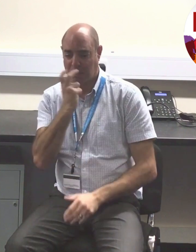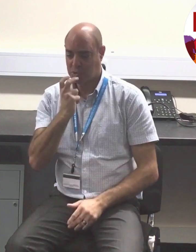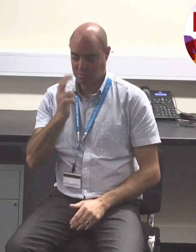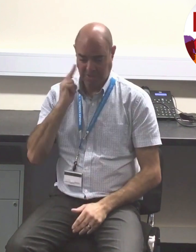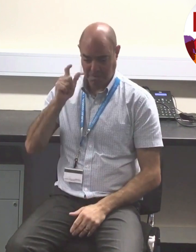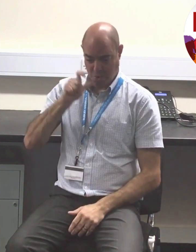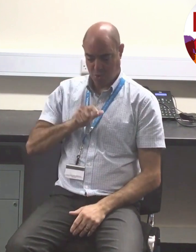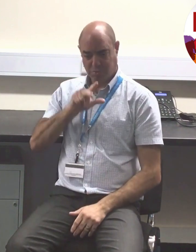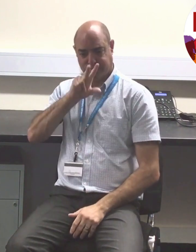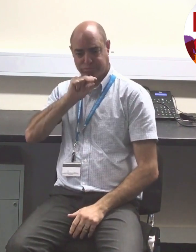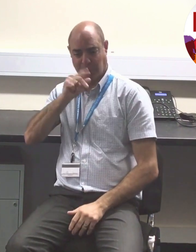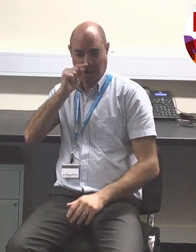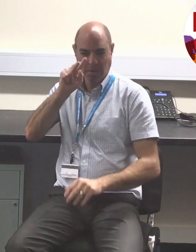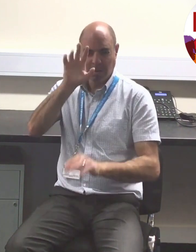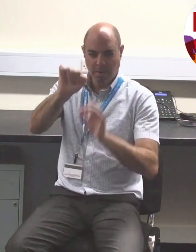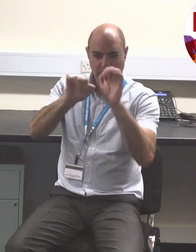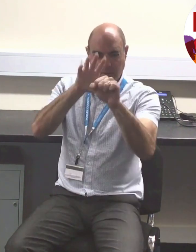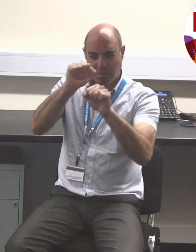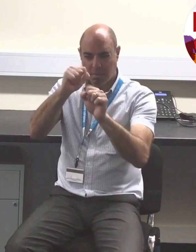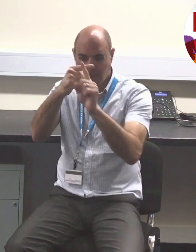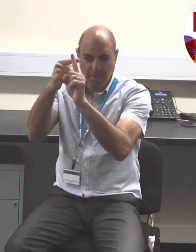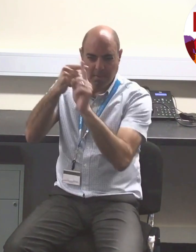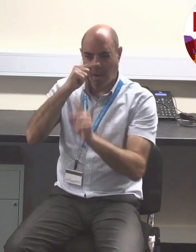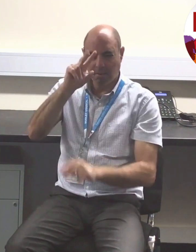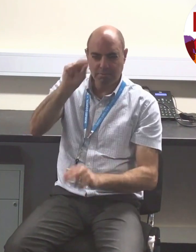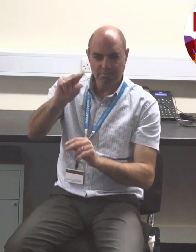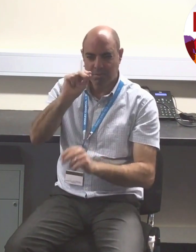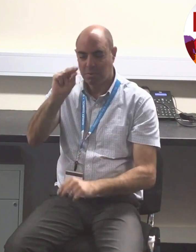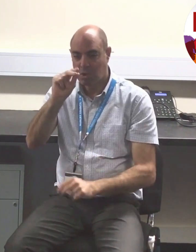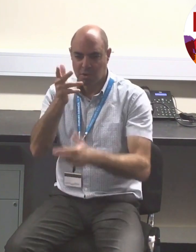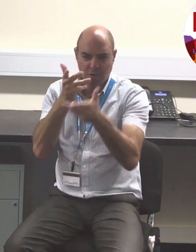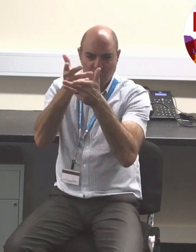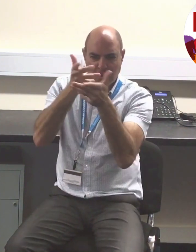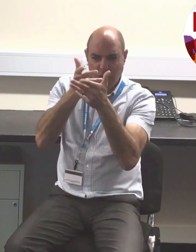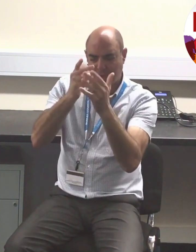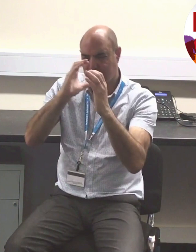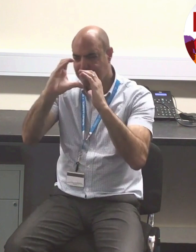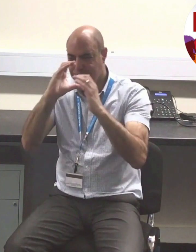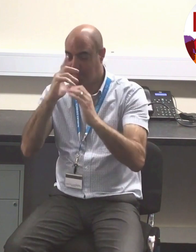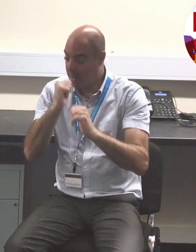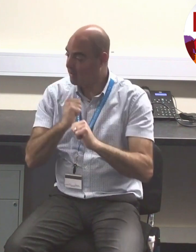or they can utilise lip reading to try and understand what's being said or spoken.